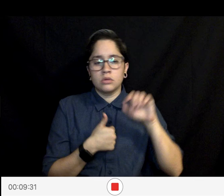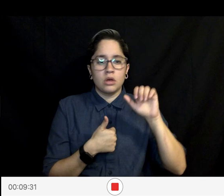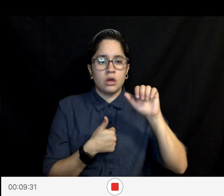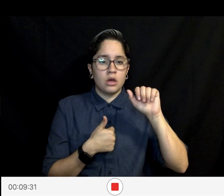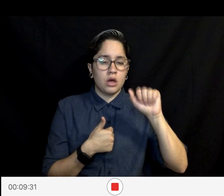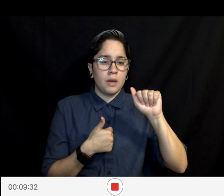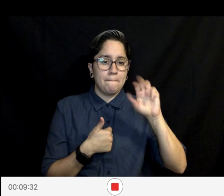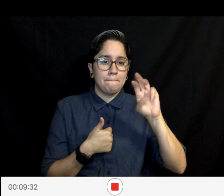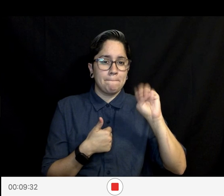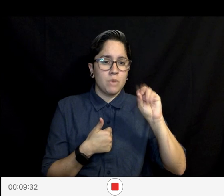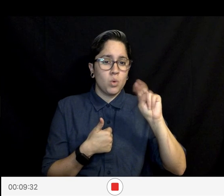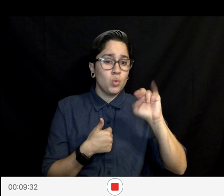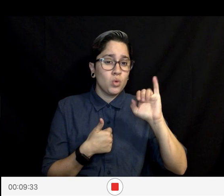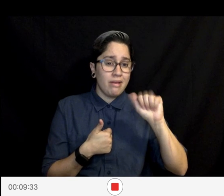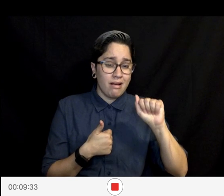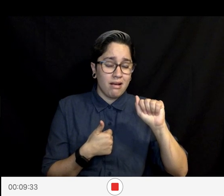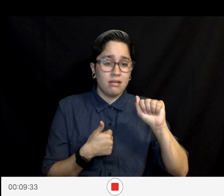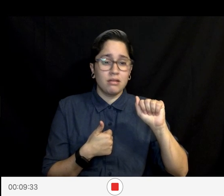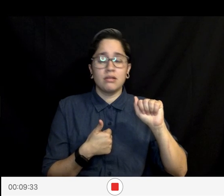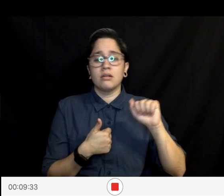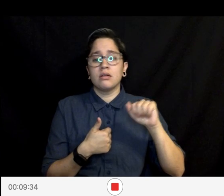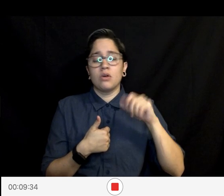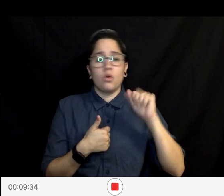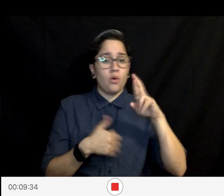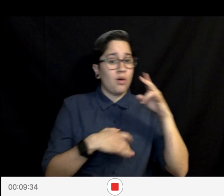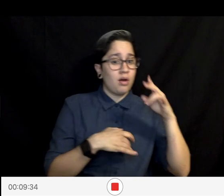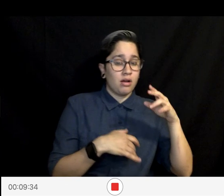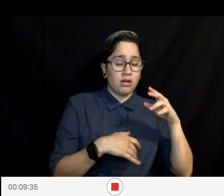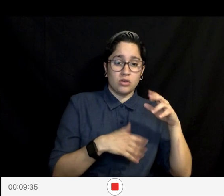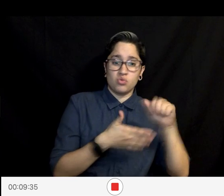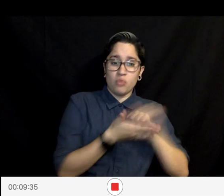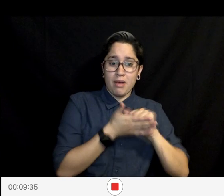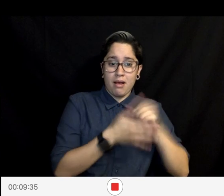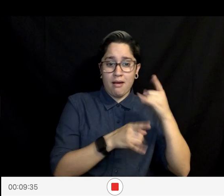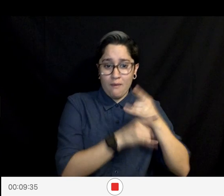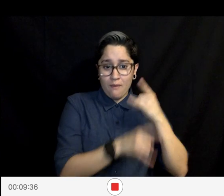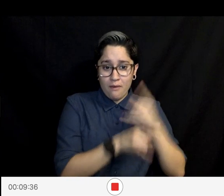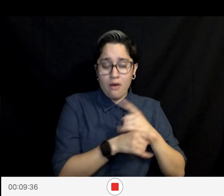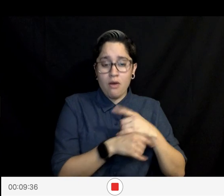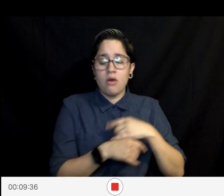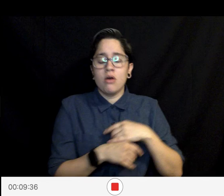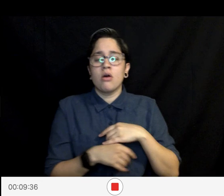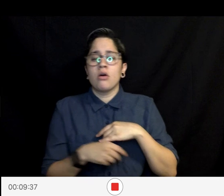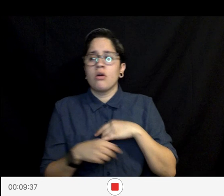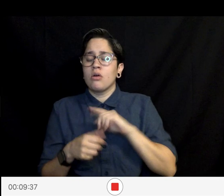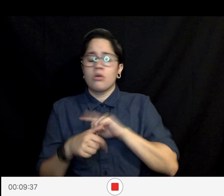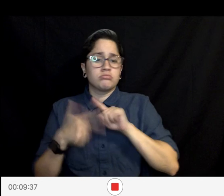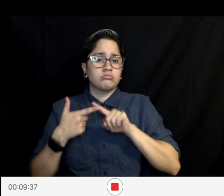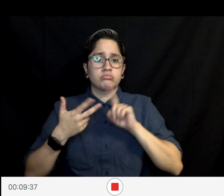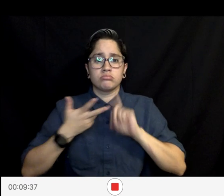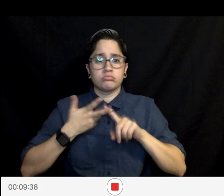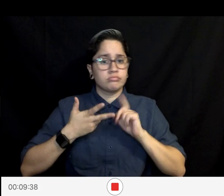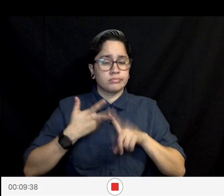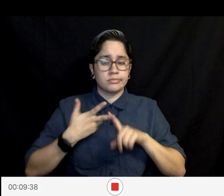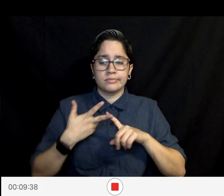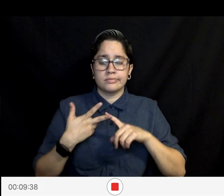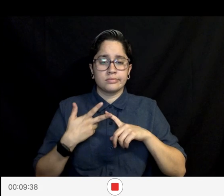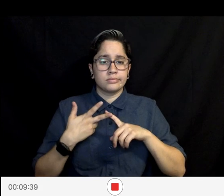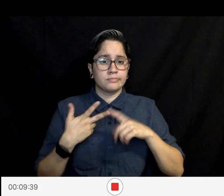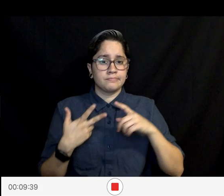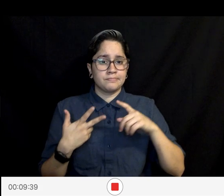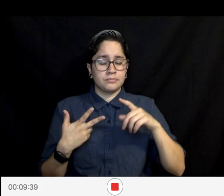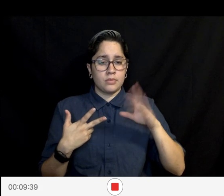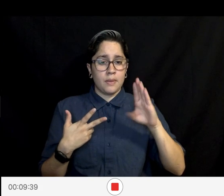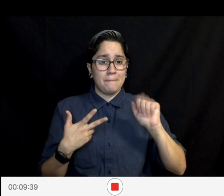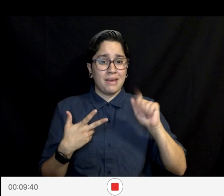rubbing alcohol, vinegar, a mixture of baking sodas and water, and a little more unconventionally,